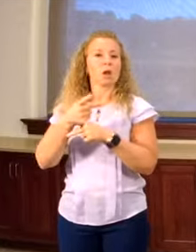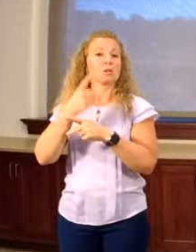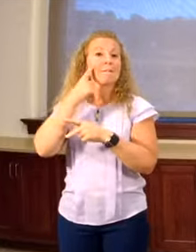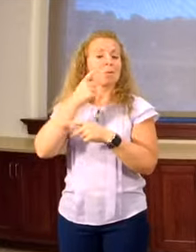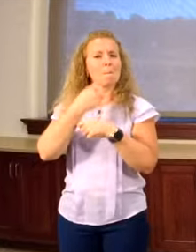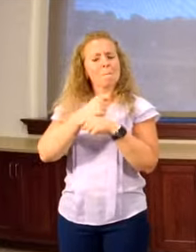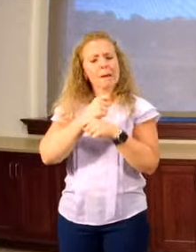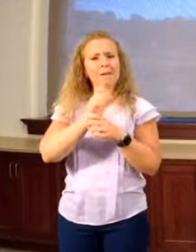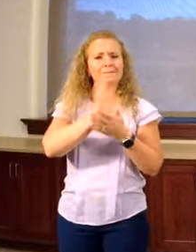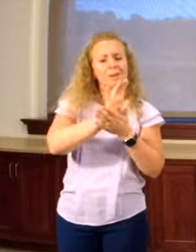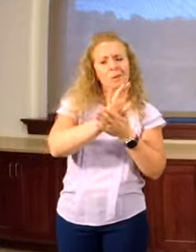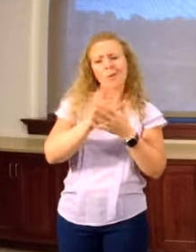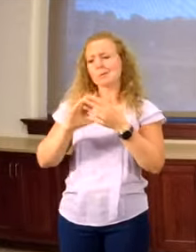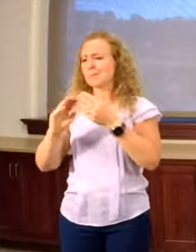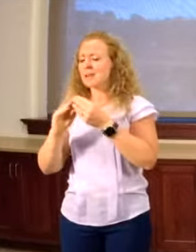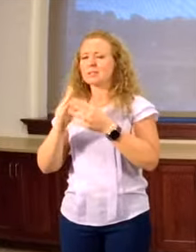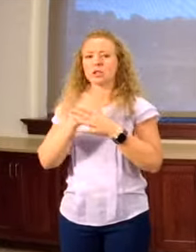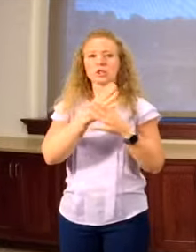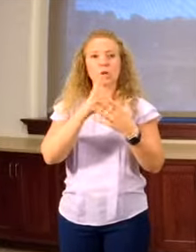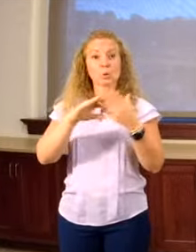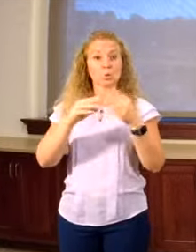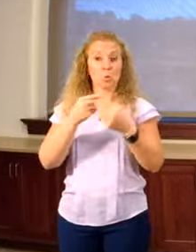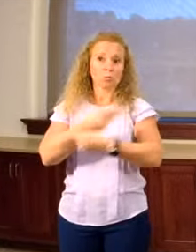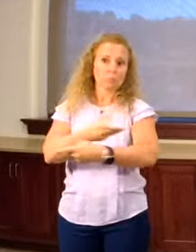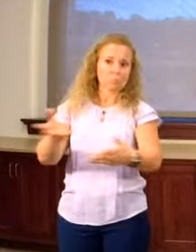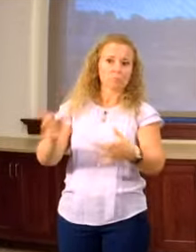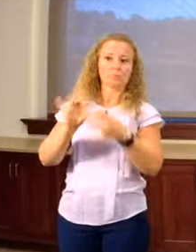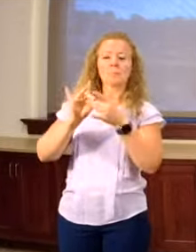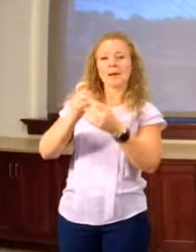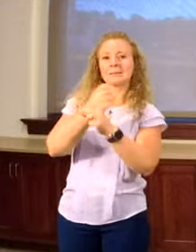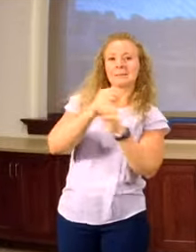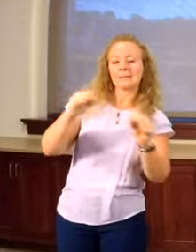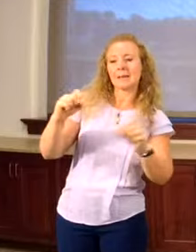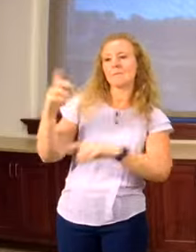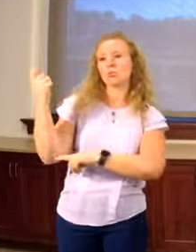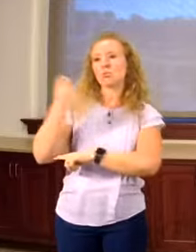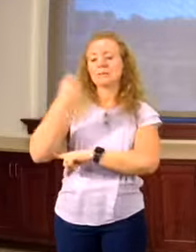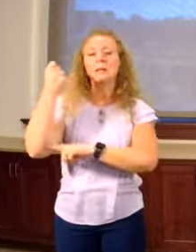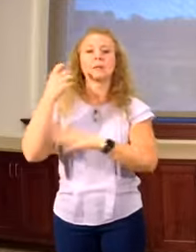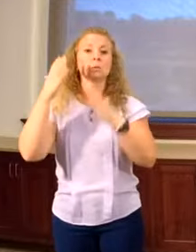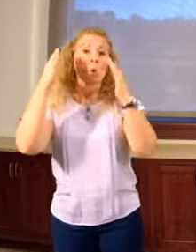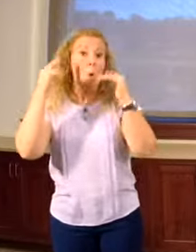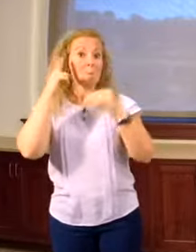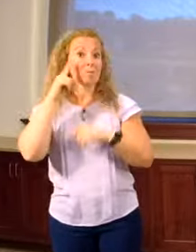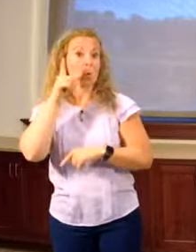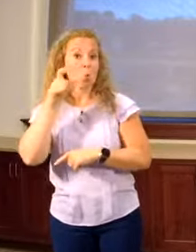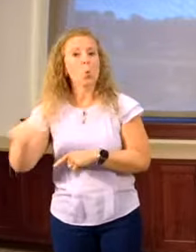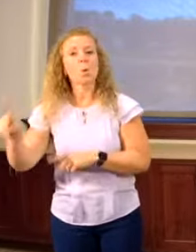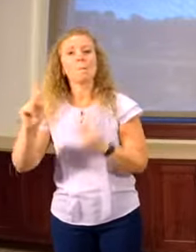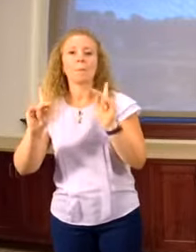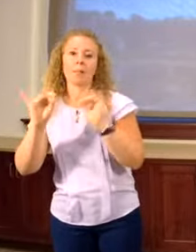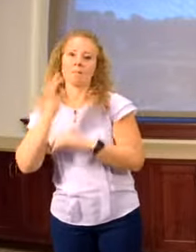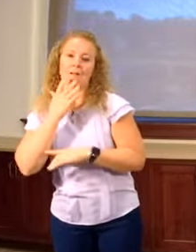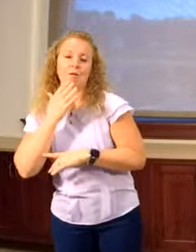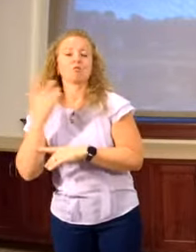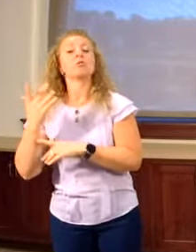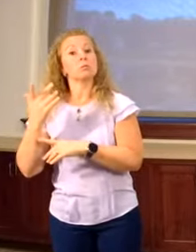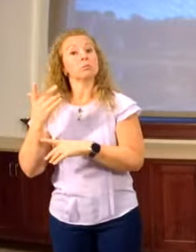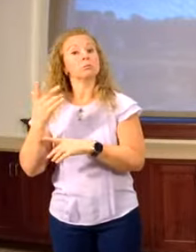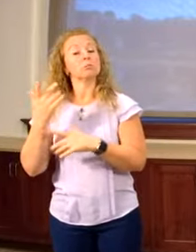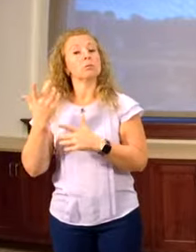messages that share stories of safety, resilience, and hope in our communities of color. The partnership resulted